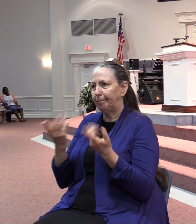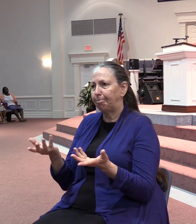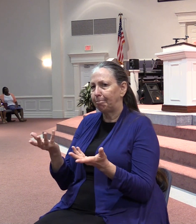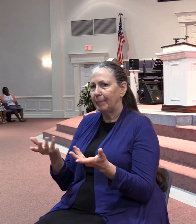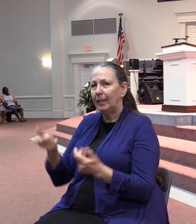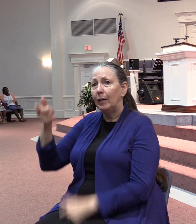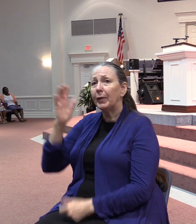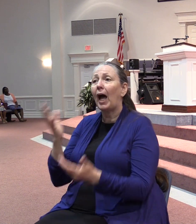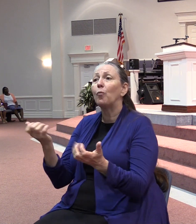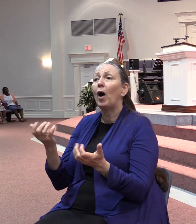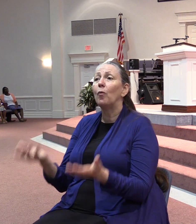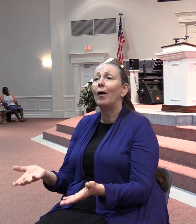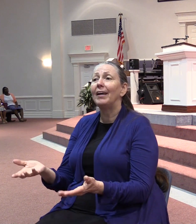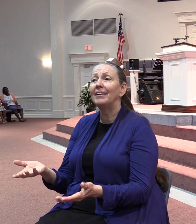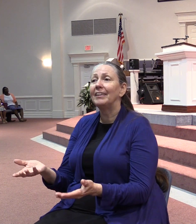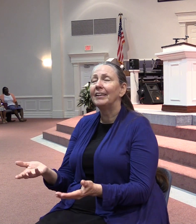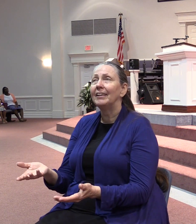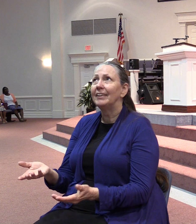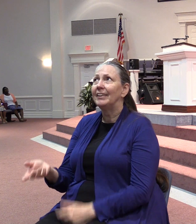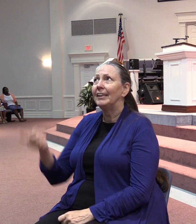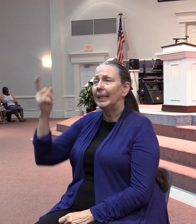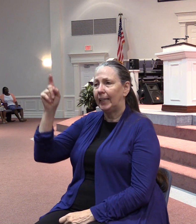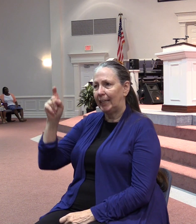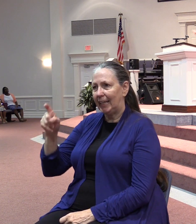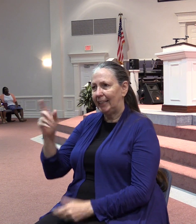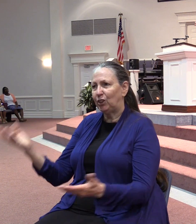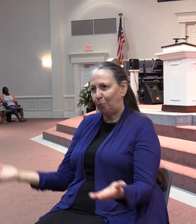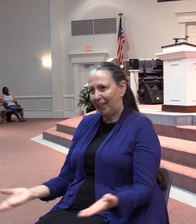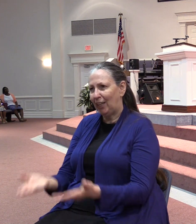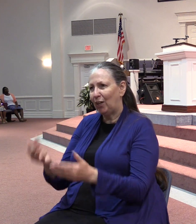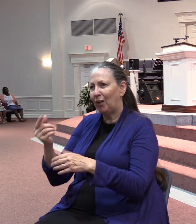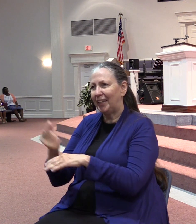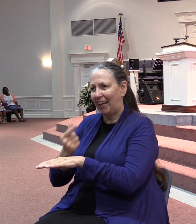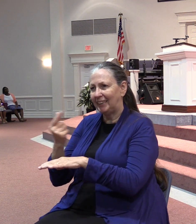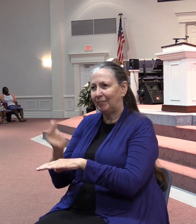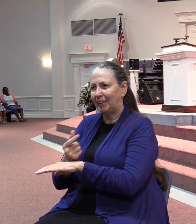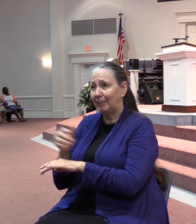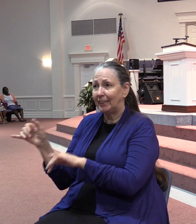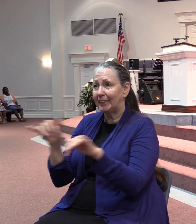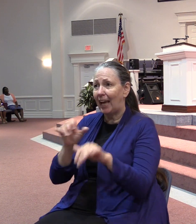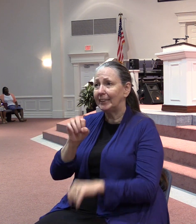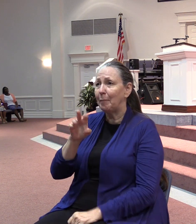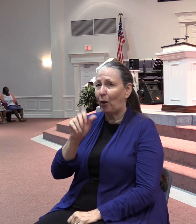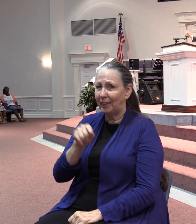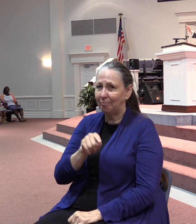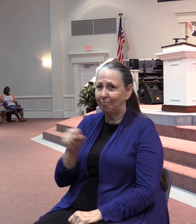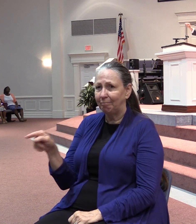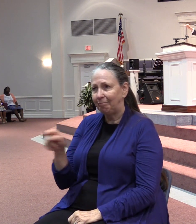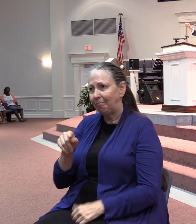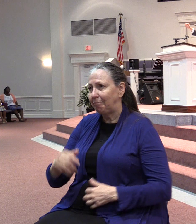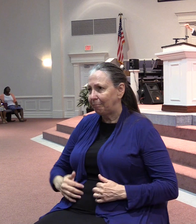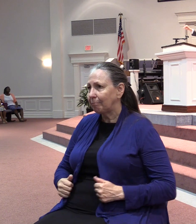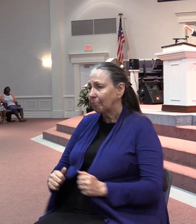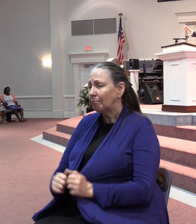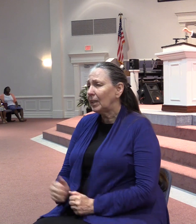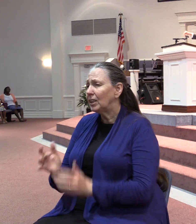desire is that he must needs go to Samaria. Right. He knows, listen, he